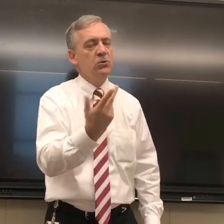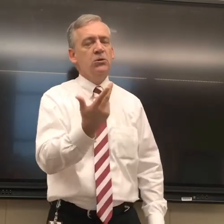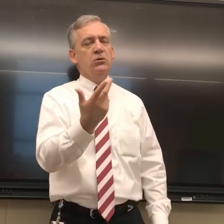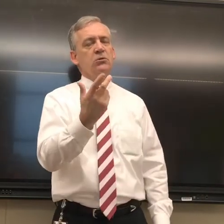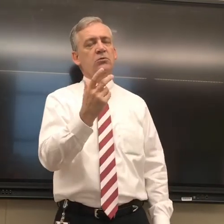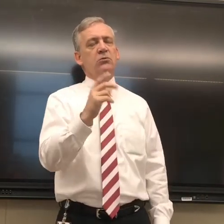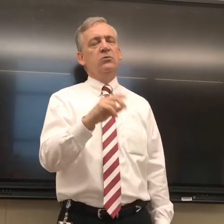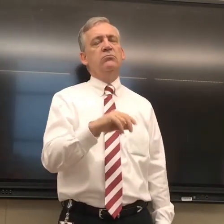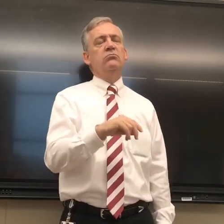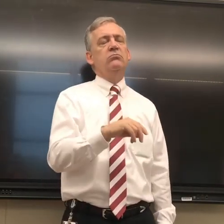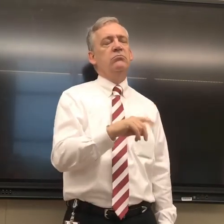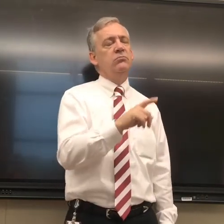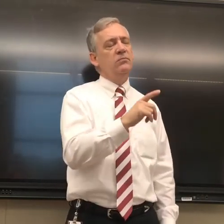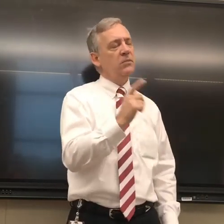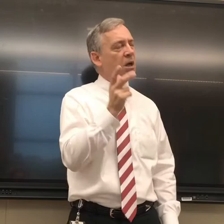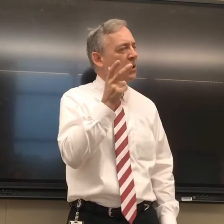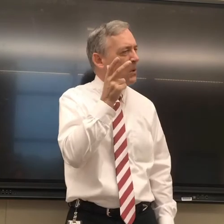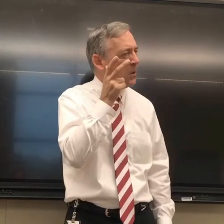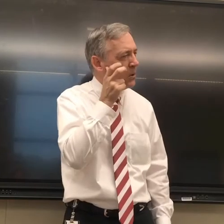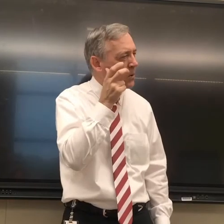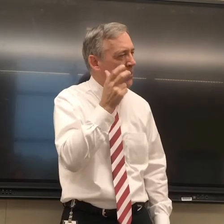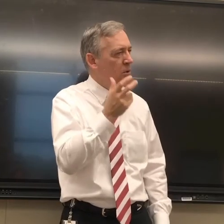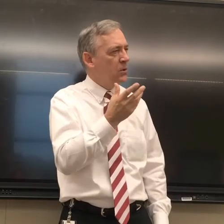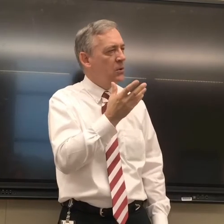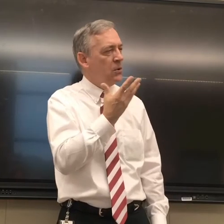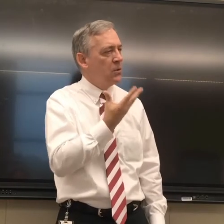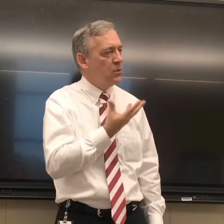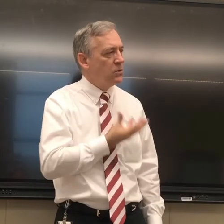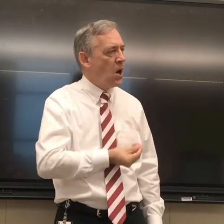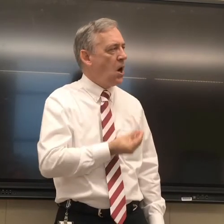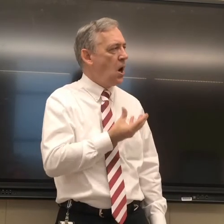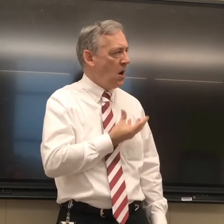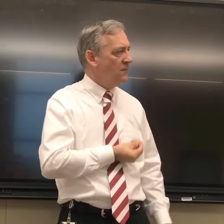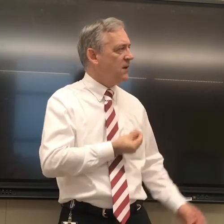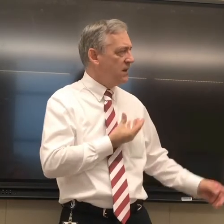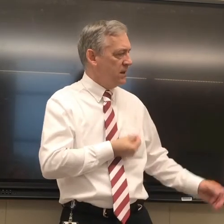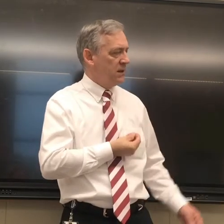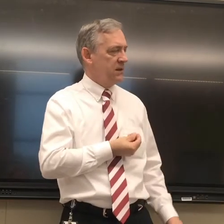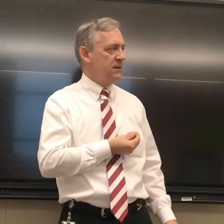humming softly as she used to hum to a frightened child.